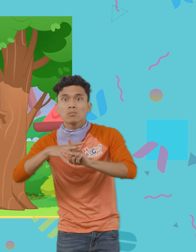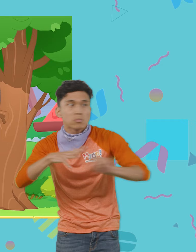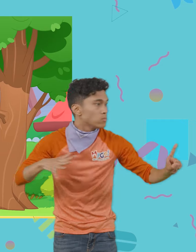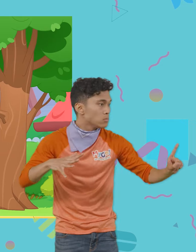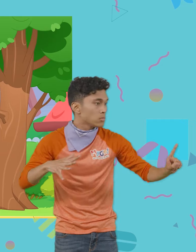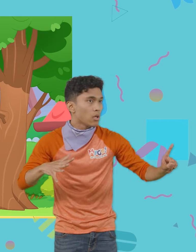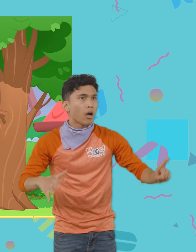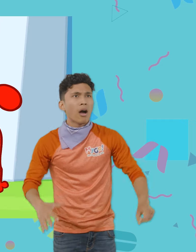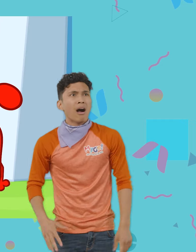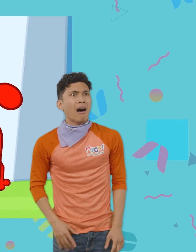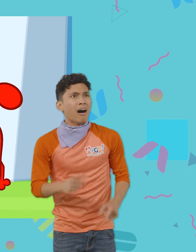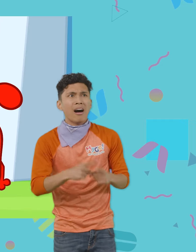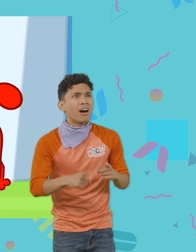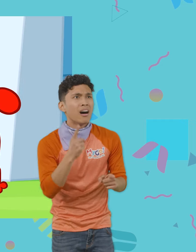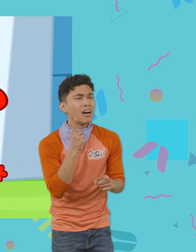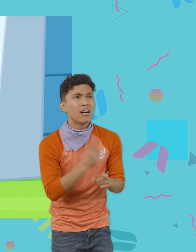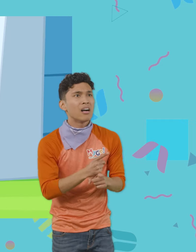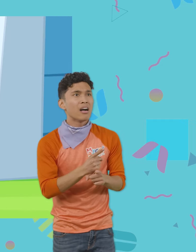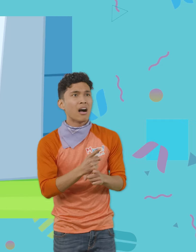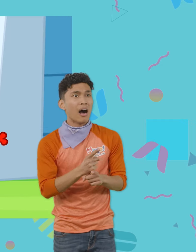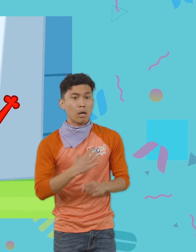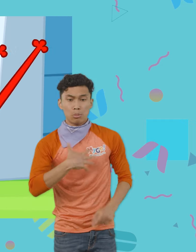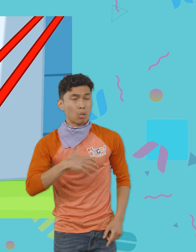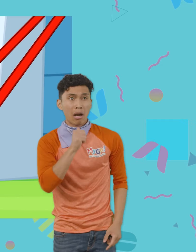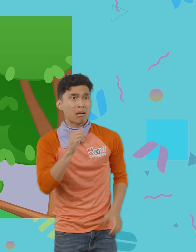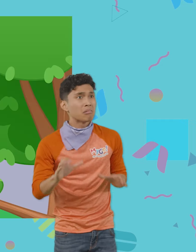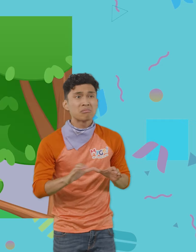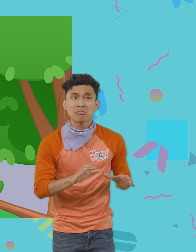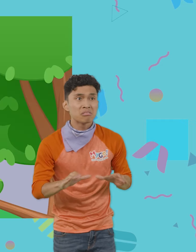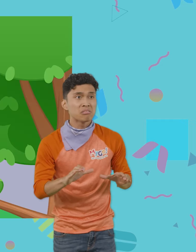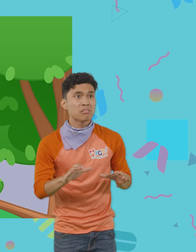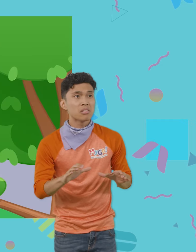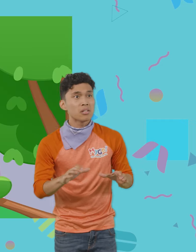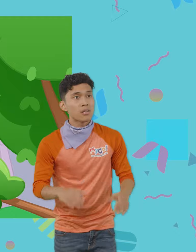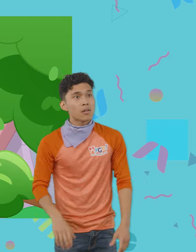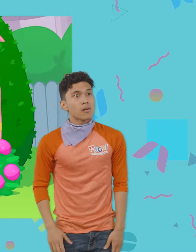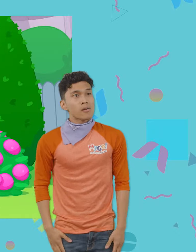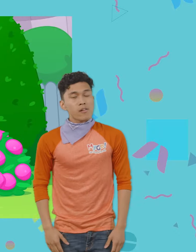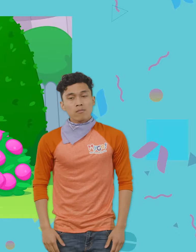away! That can't be right! Morphle did not do!